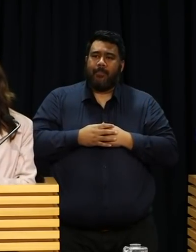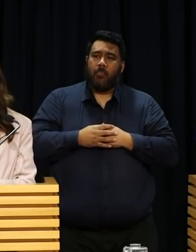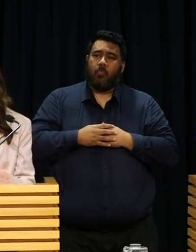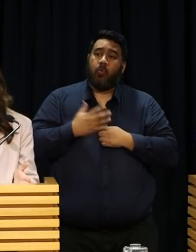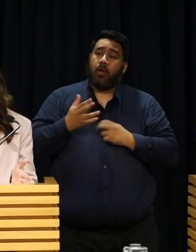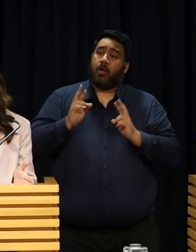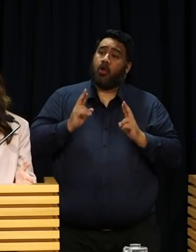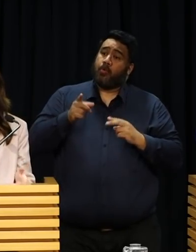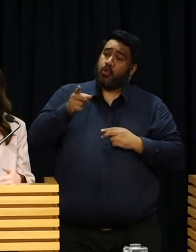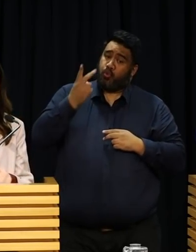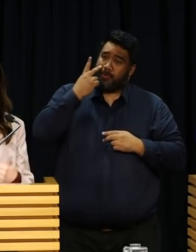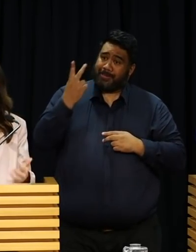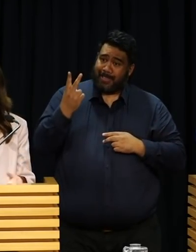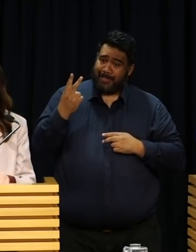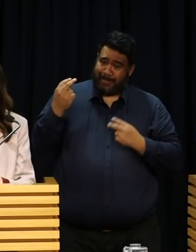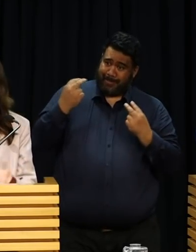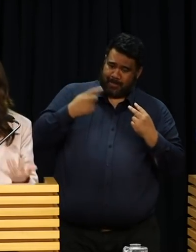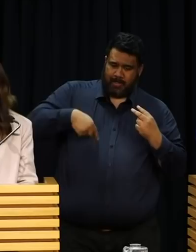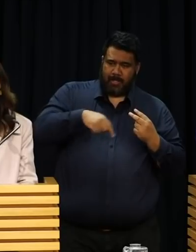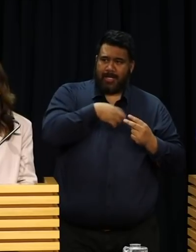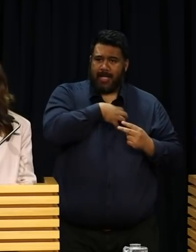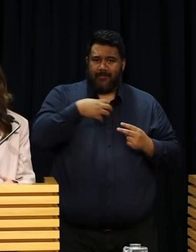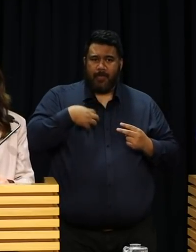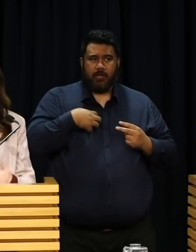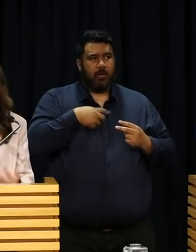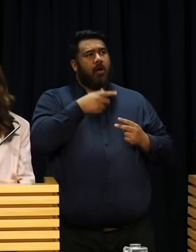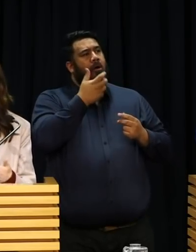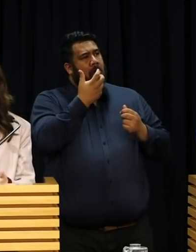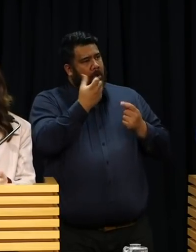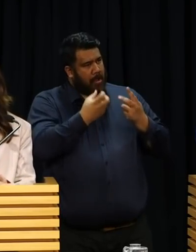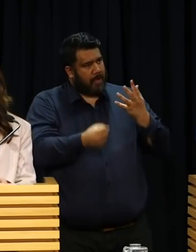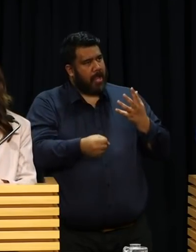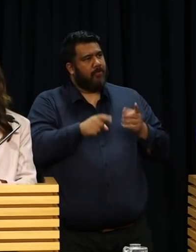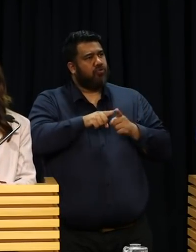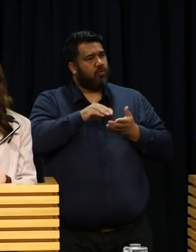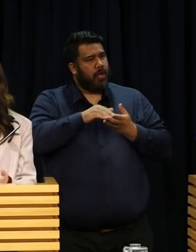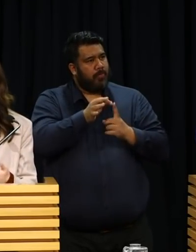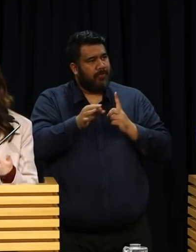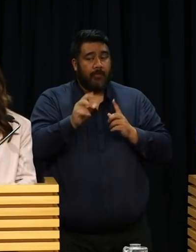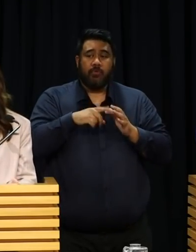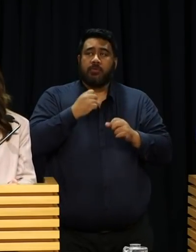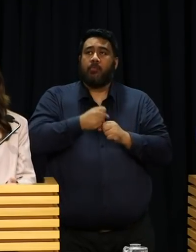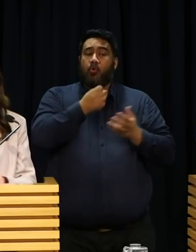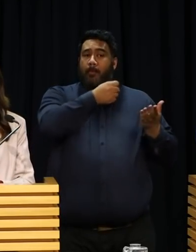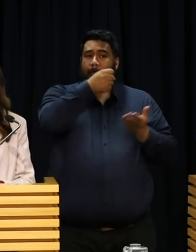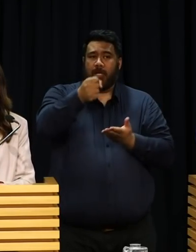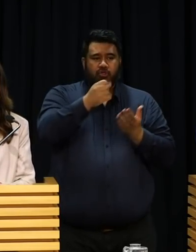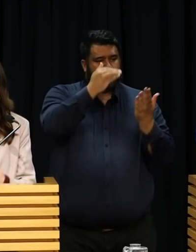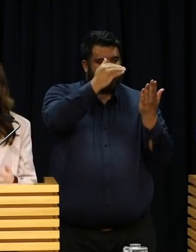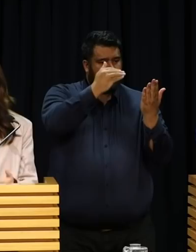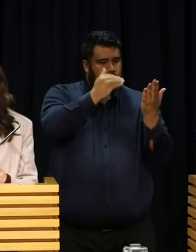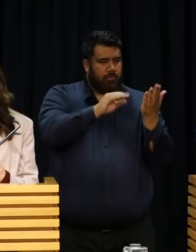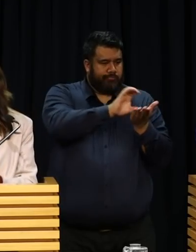see in our response as a government, in budget initiatives, in the way that we govern, that we're acknowledging